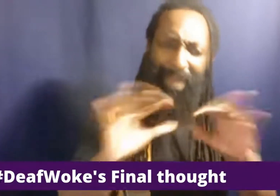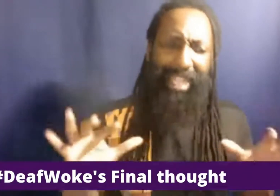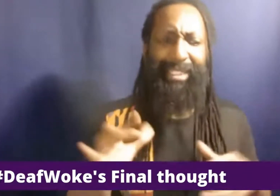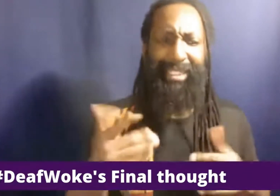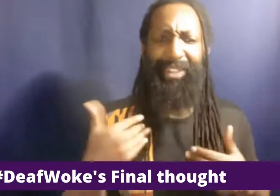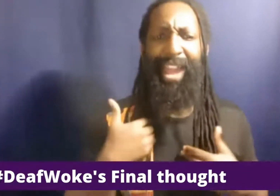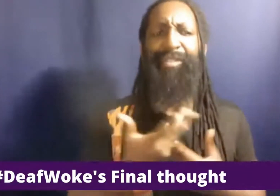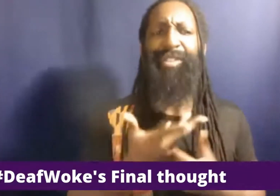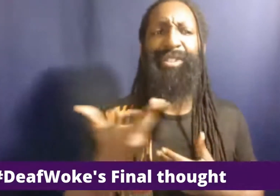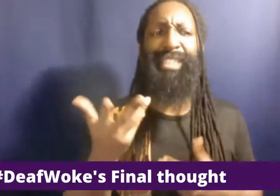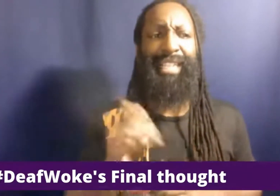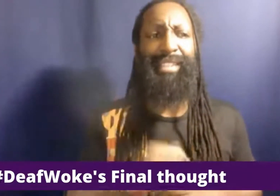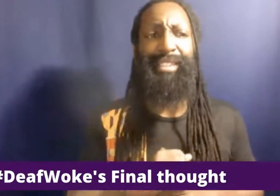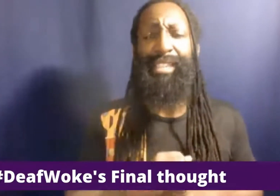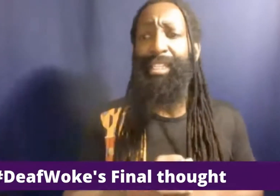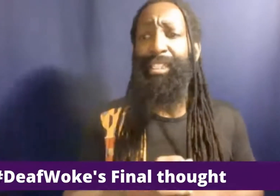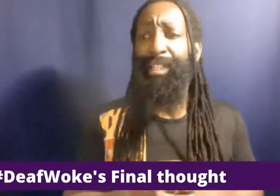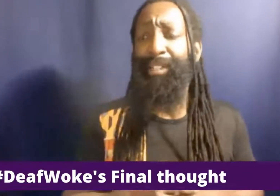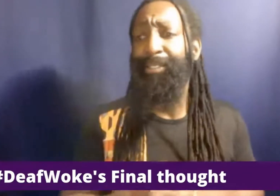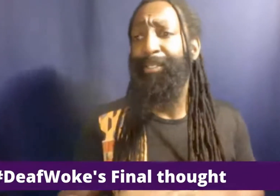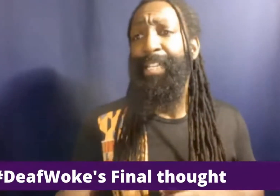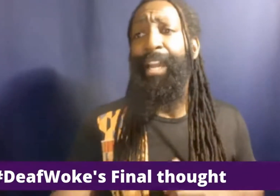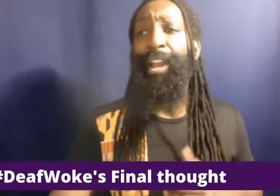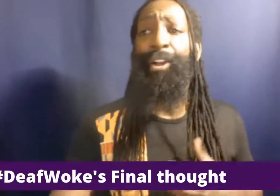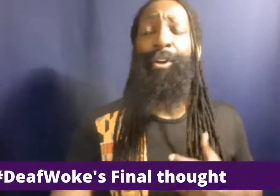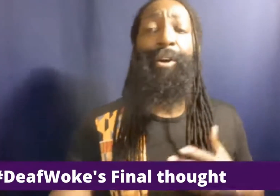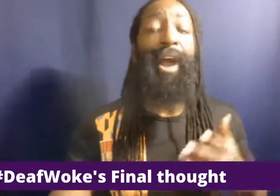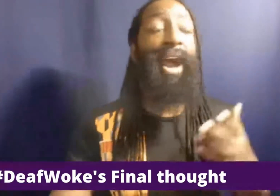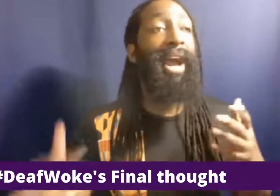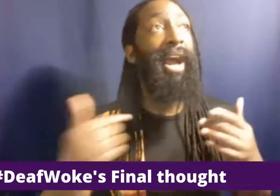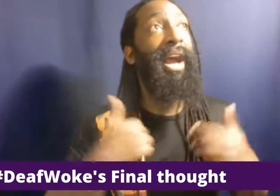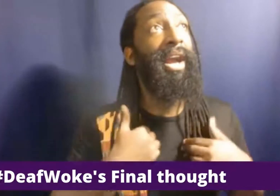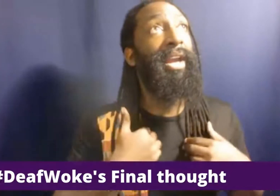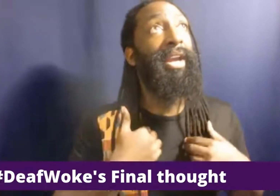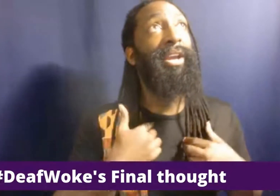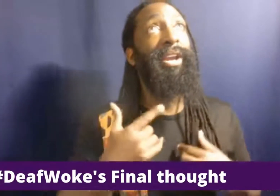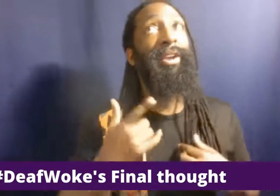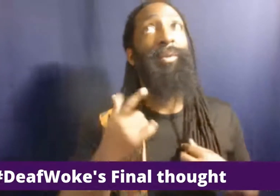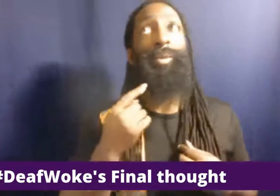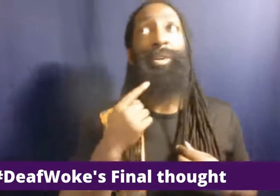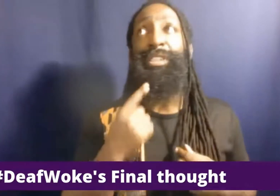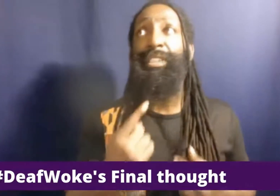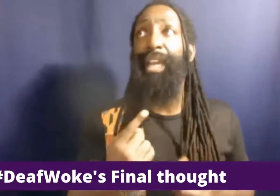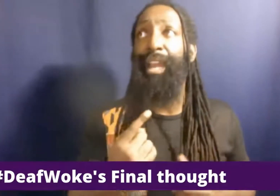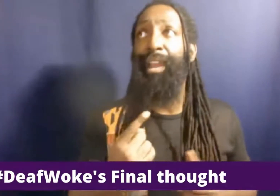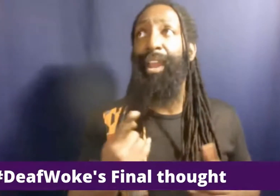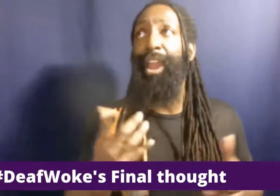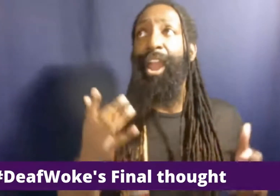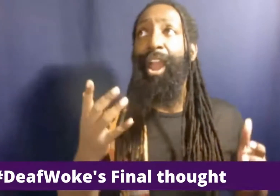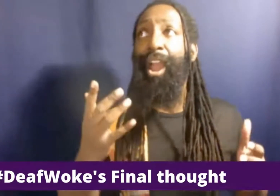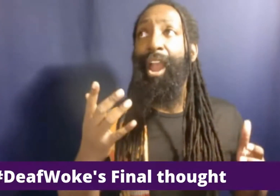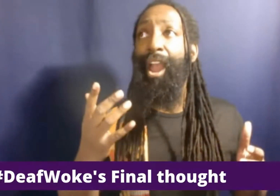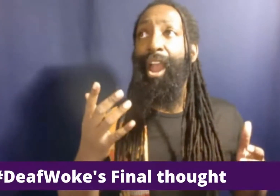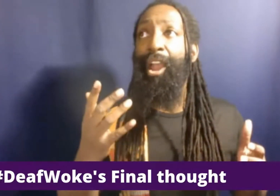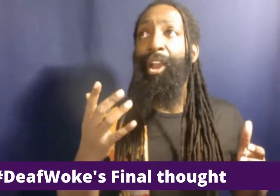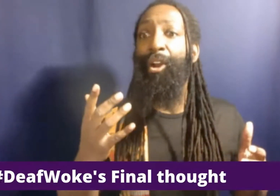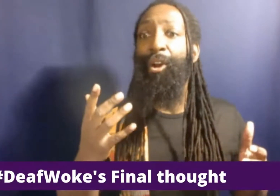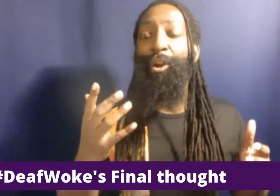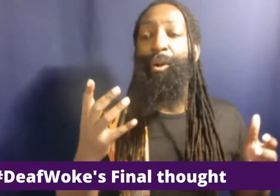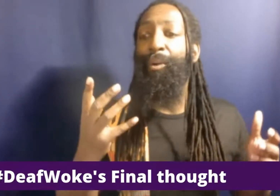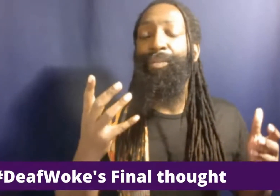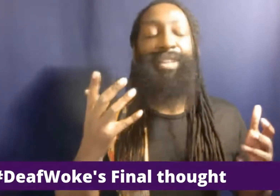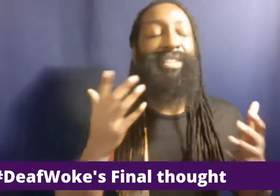was a blessing to have this thing. Yeah. And I will say,